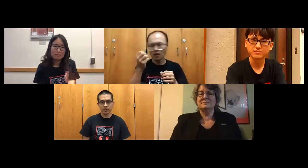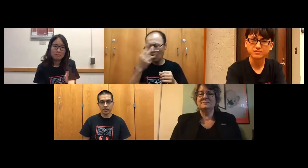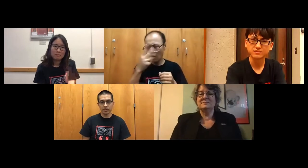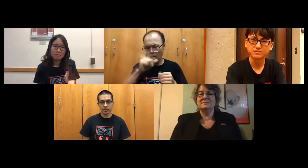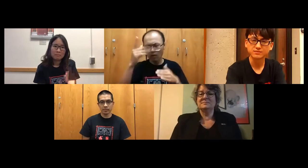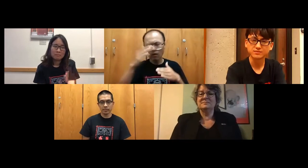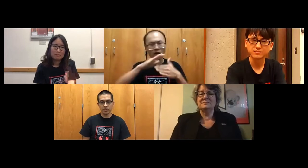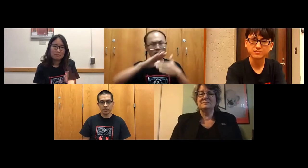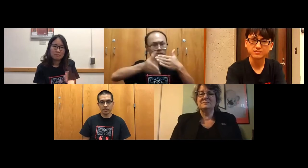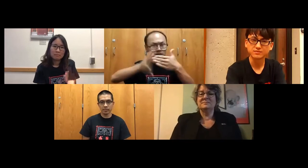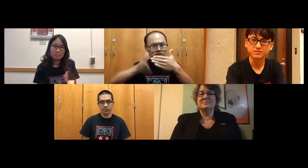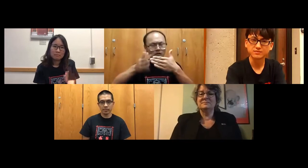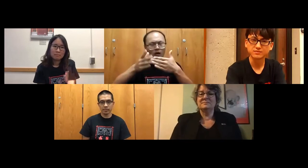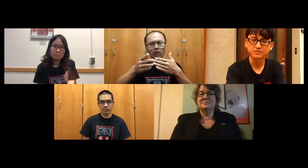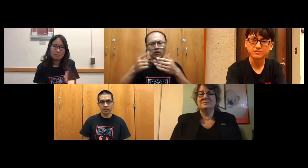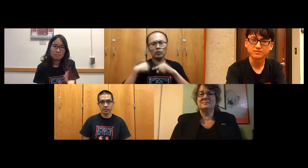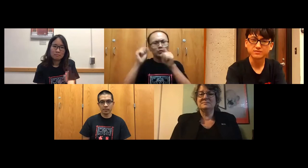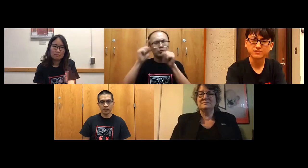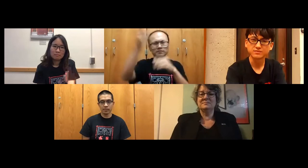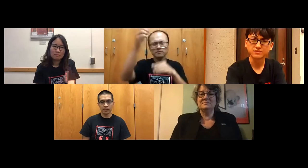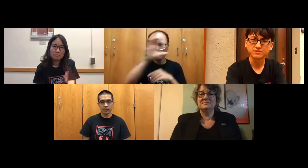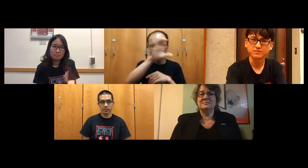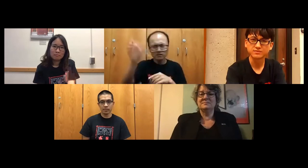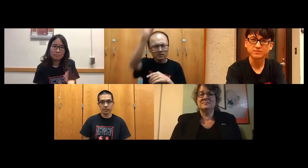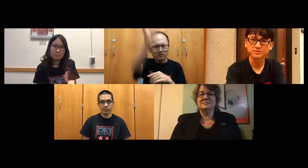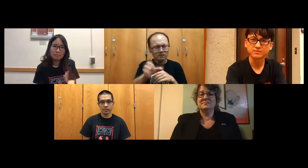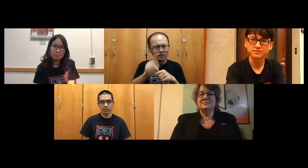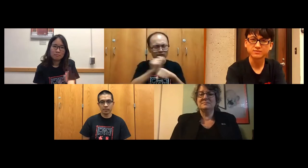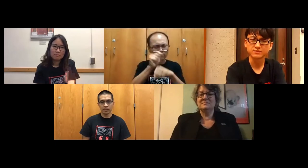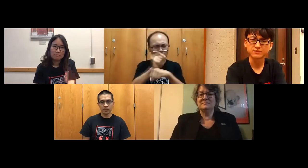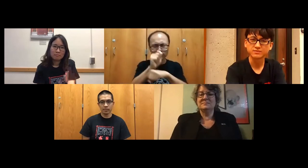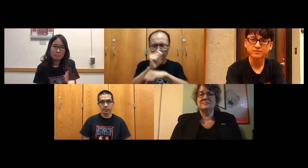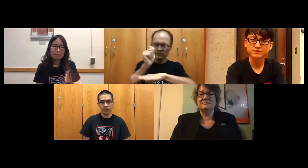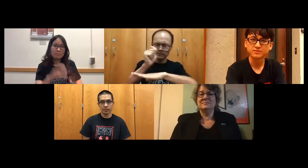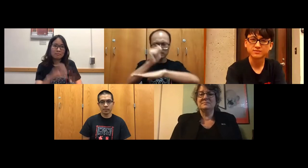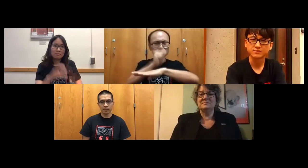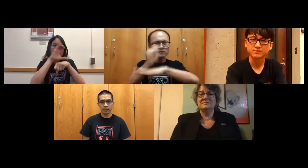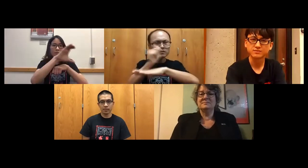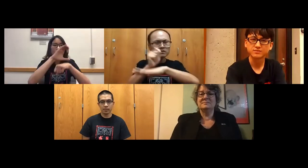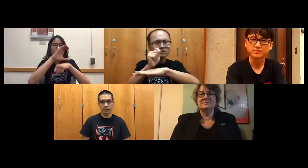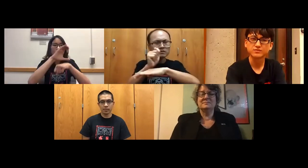all of that with everyone signing. And then at the end, I went to